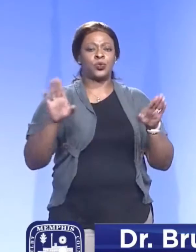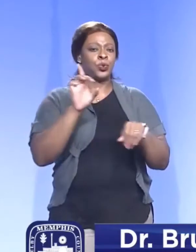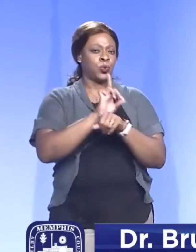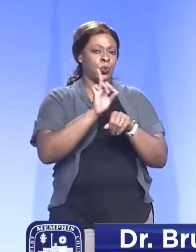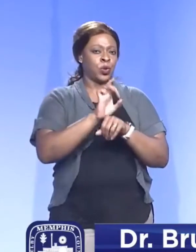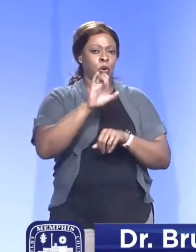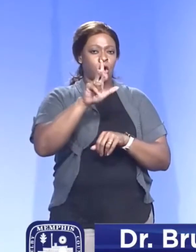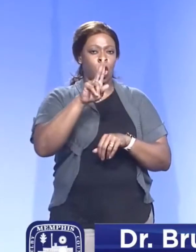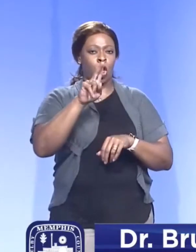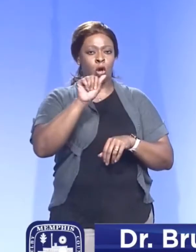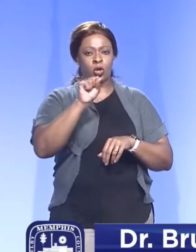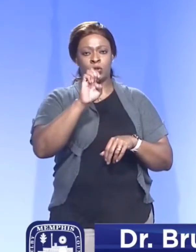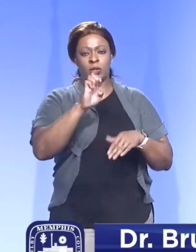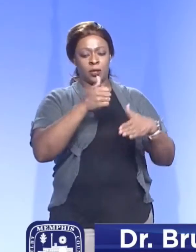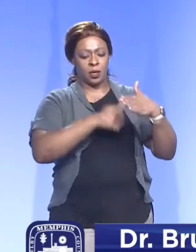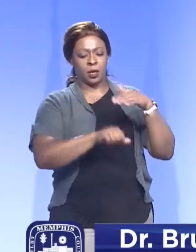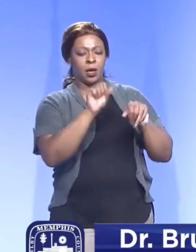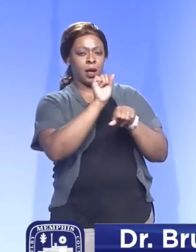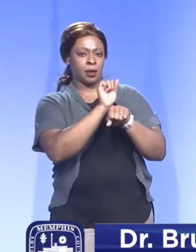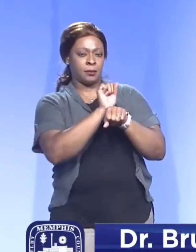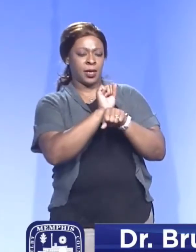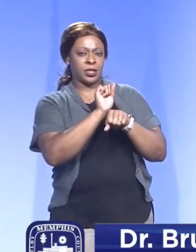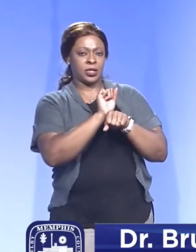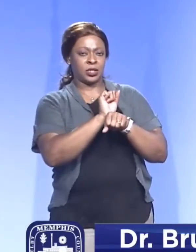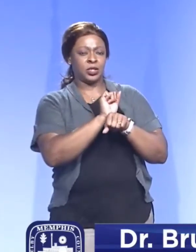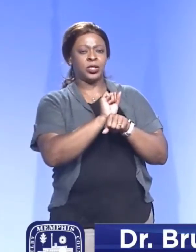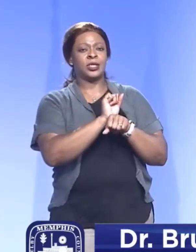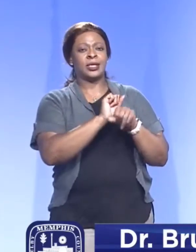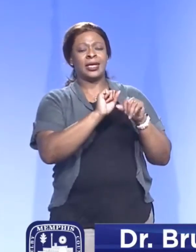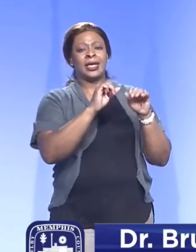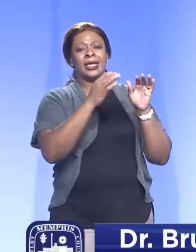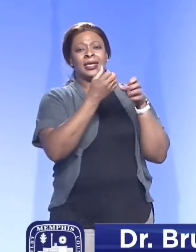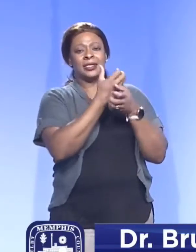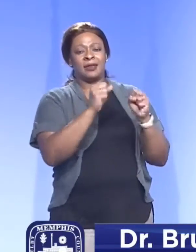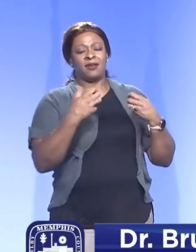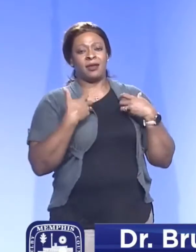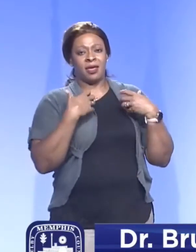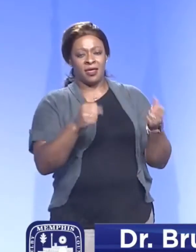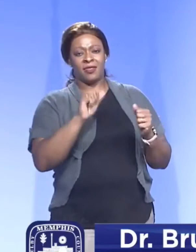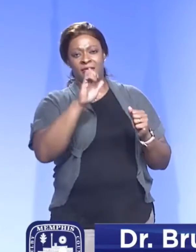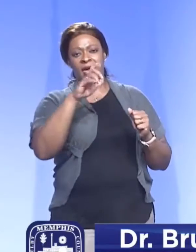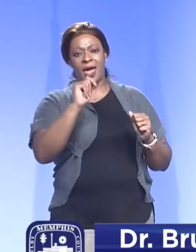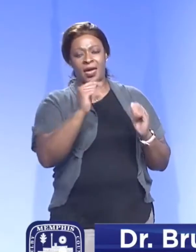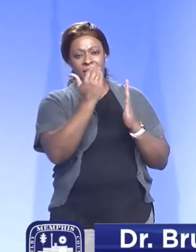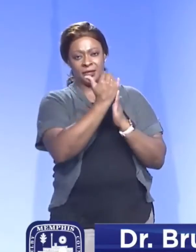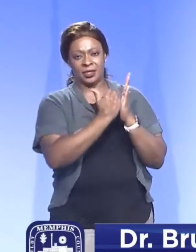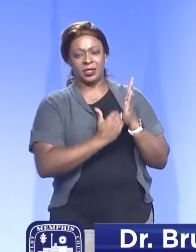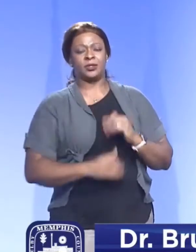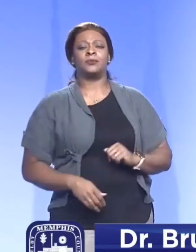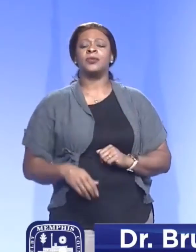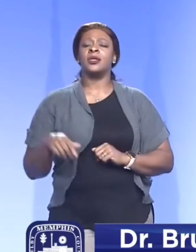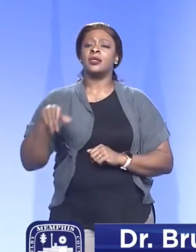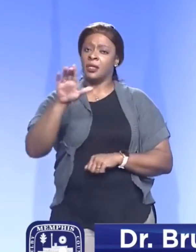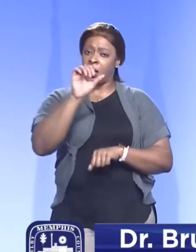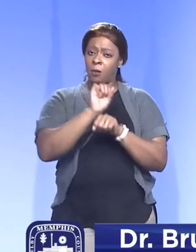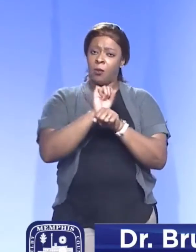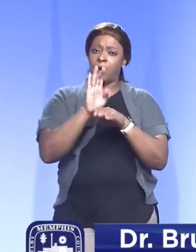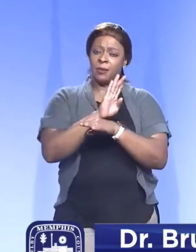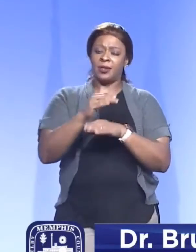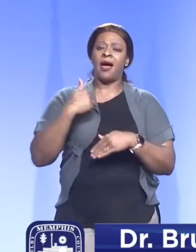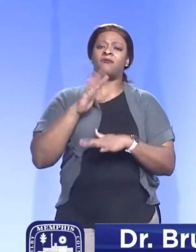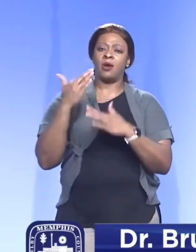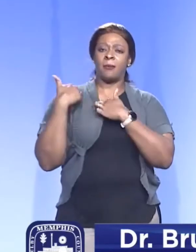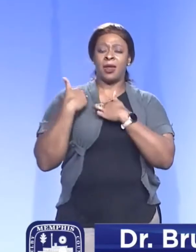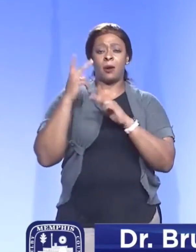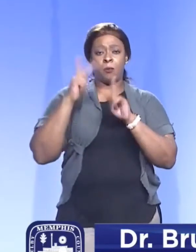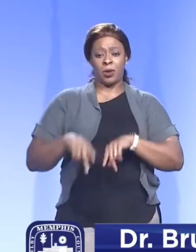clause under the Occupational Safety and Health Act. So they have an obligation, if someone is